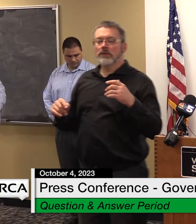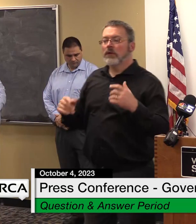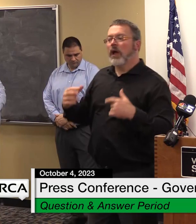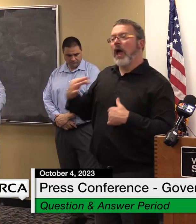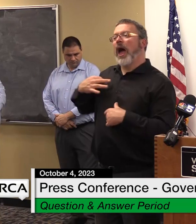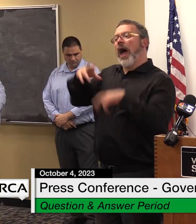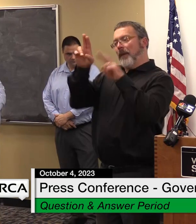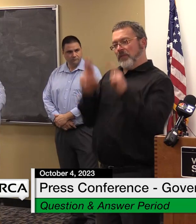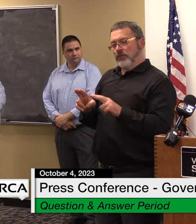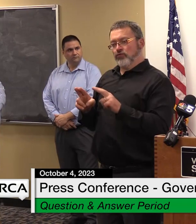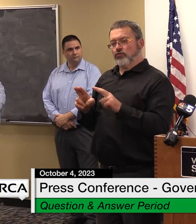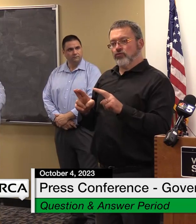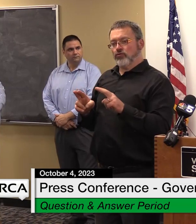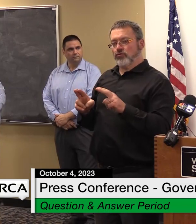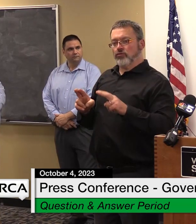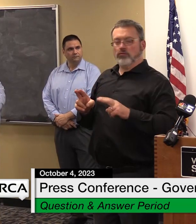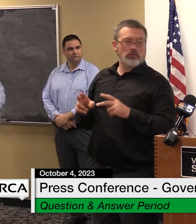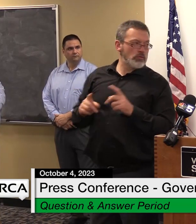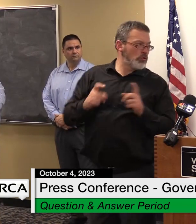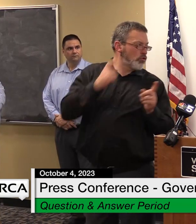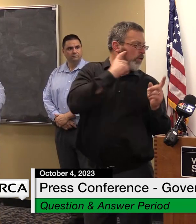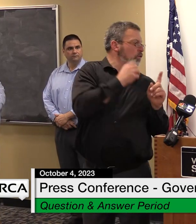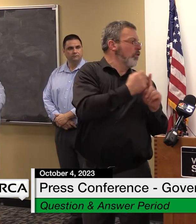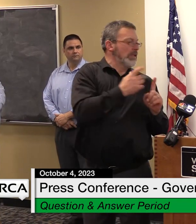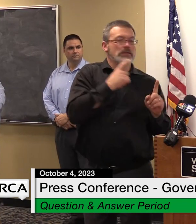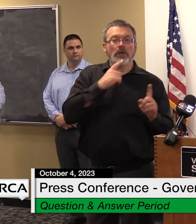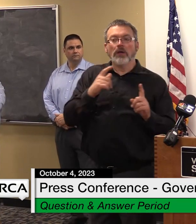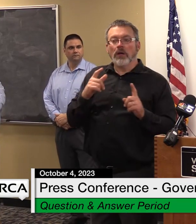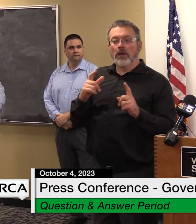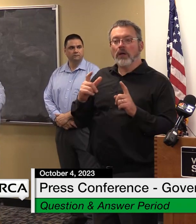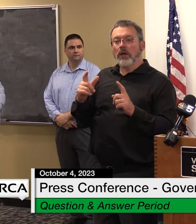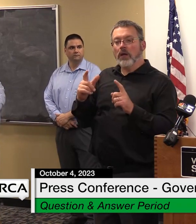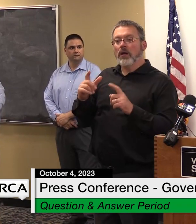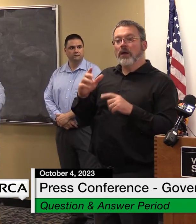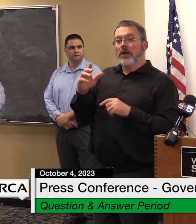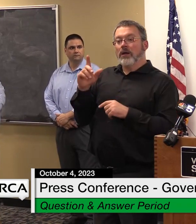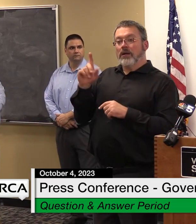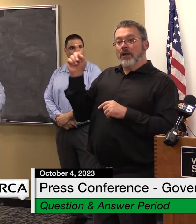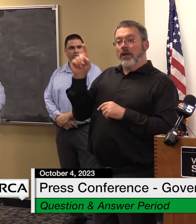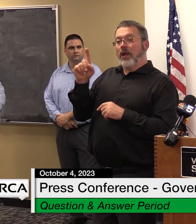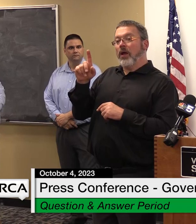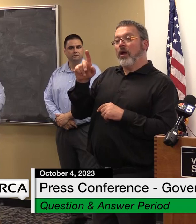sir. And then the smaller numbers for Millamoyle and Windsor.